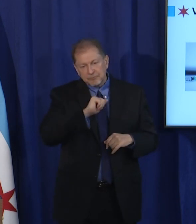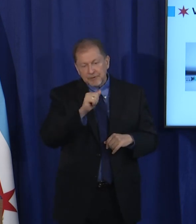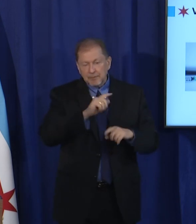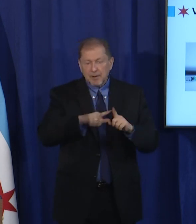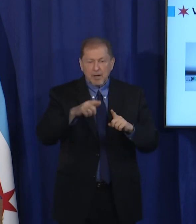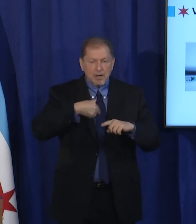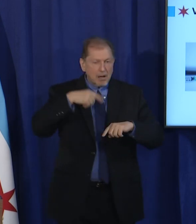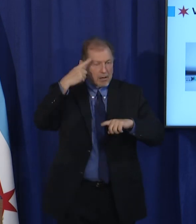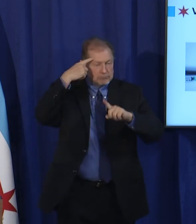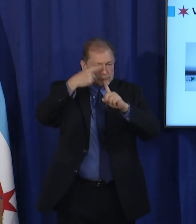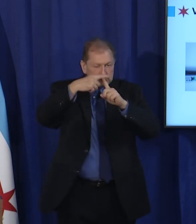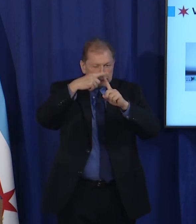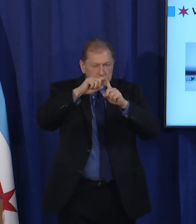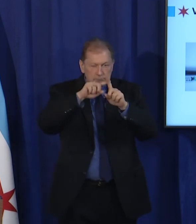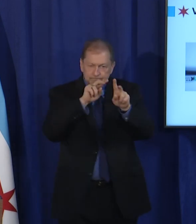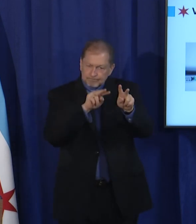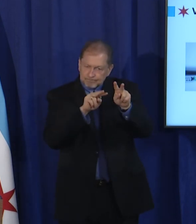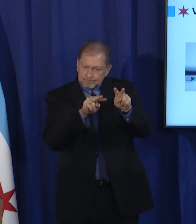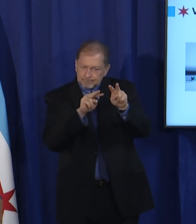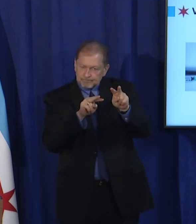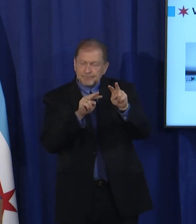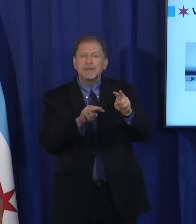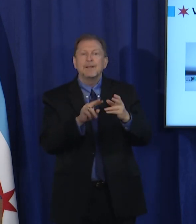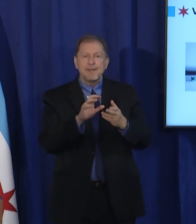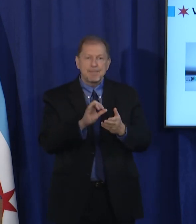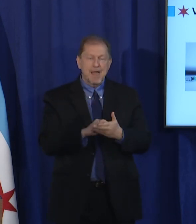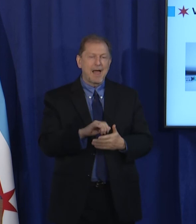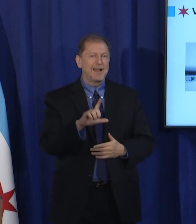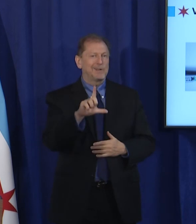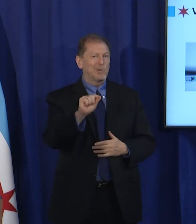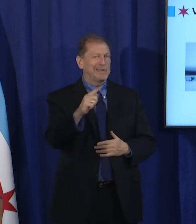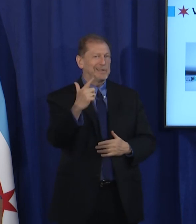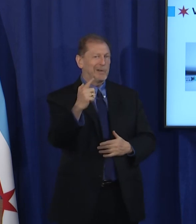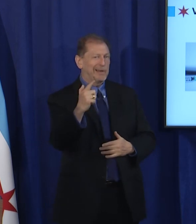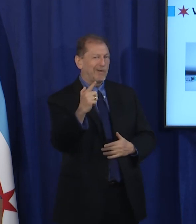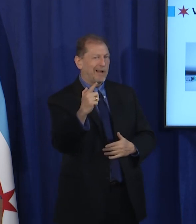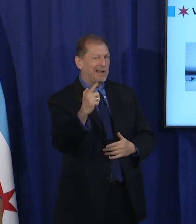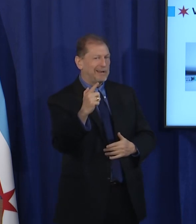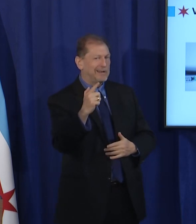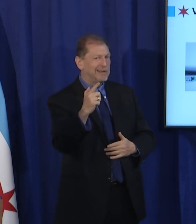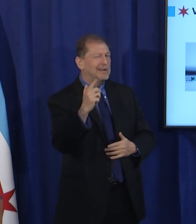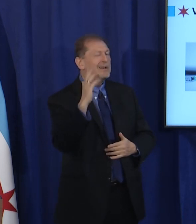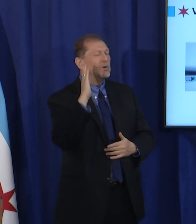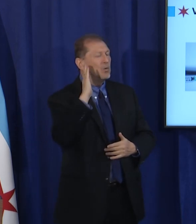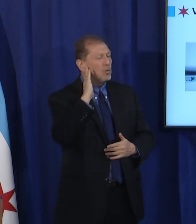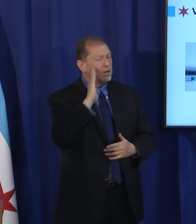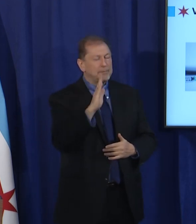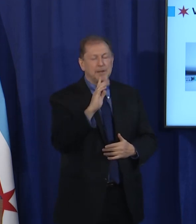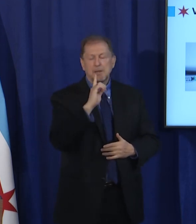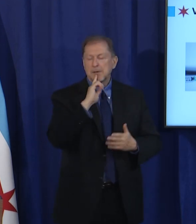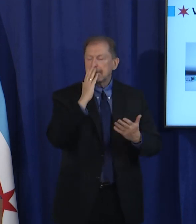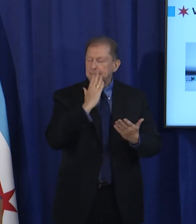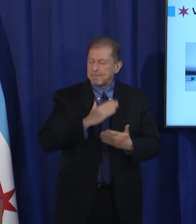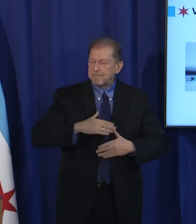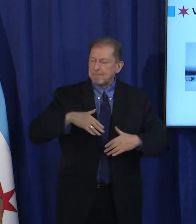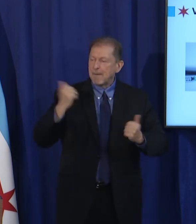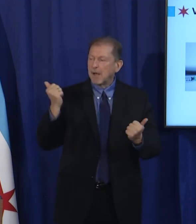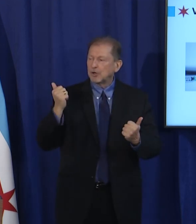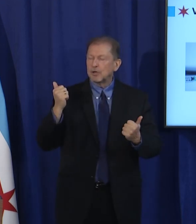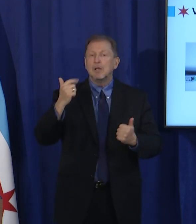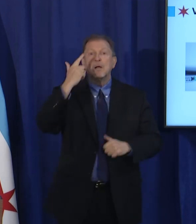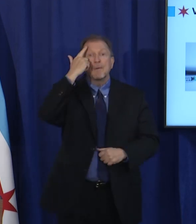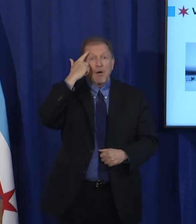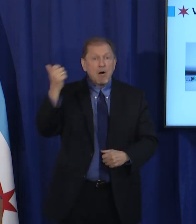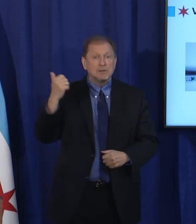based on what we've seen so far, that 2021 is going to be a combination of rolling out a